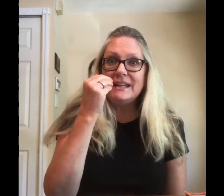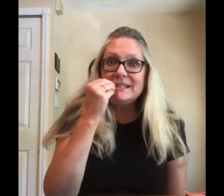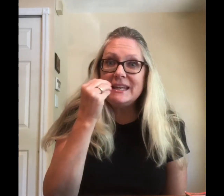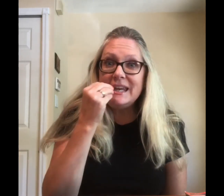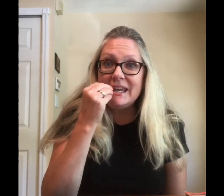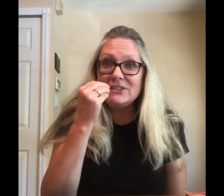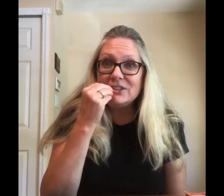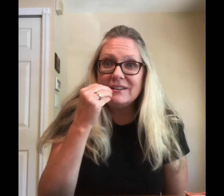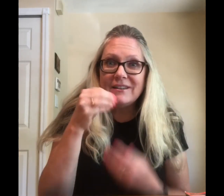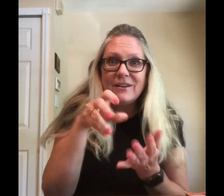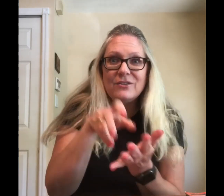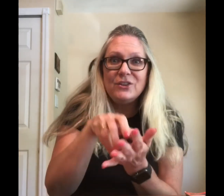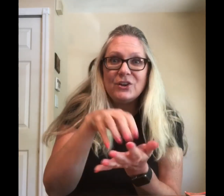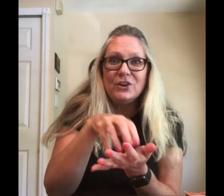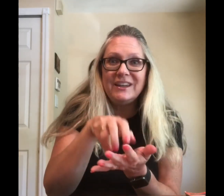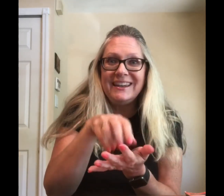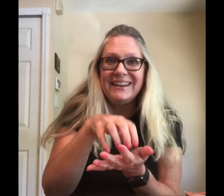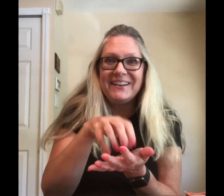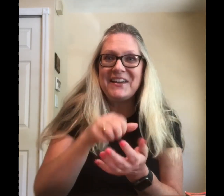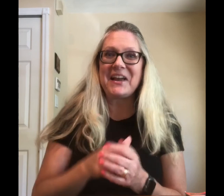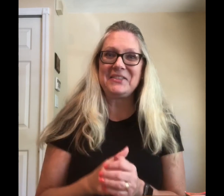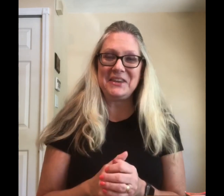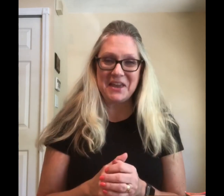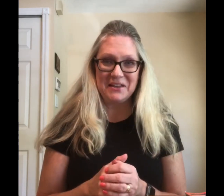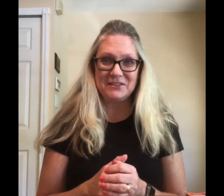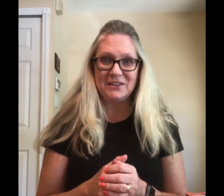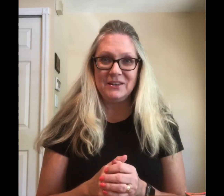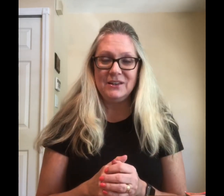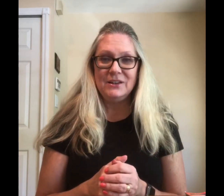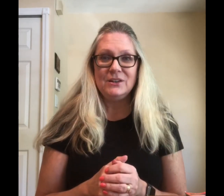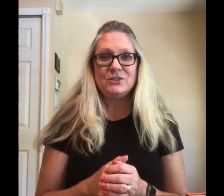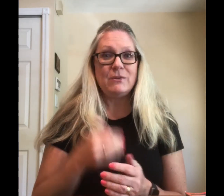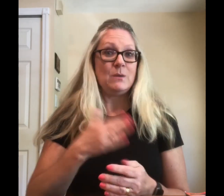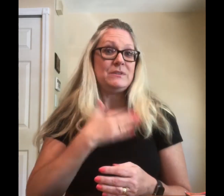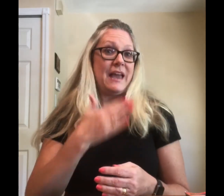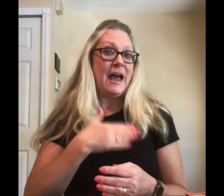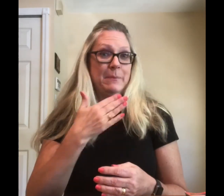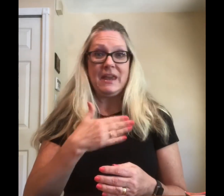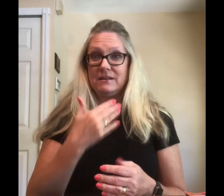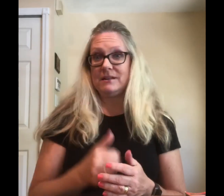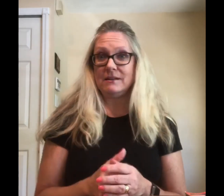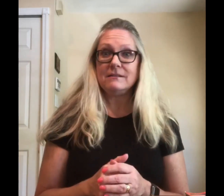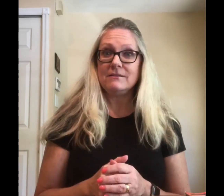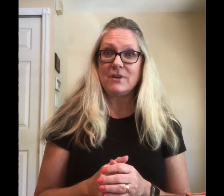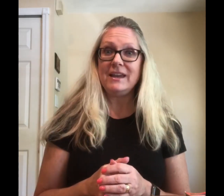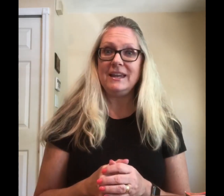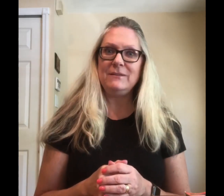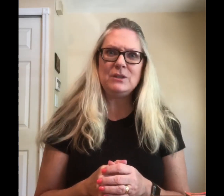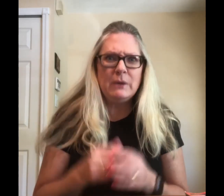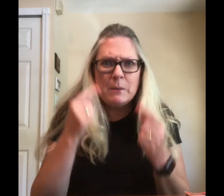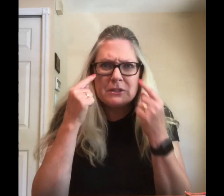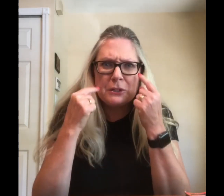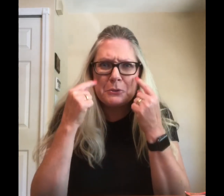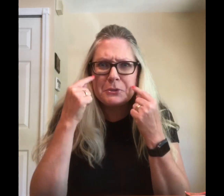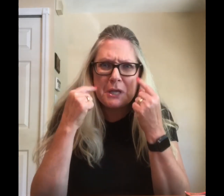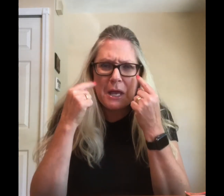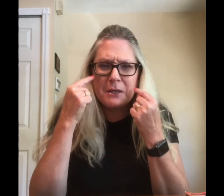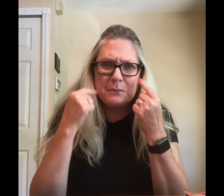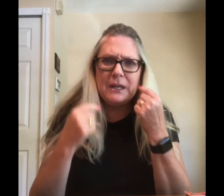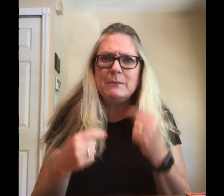to eat the cookie at the end. So it was a happy ending, right? Even though he was a little sad when he was